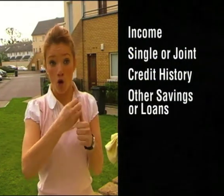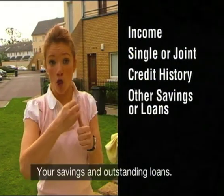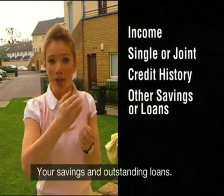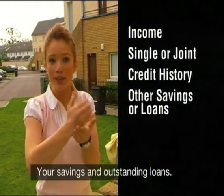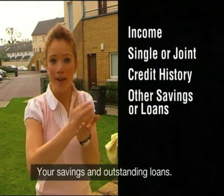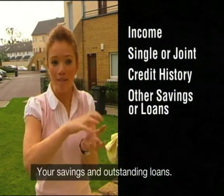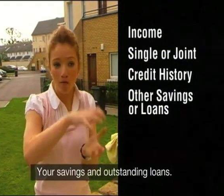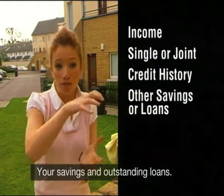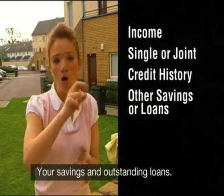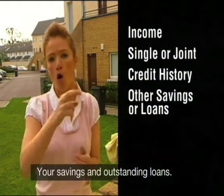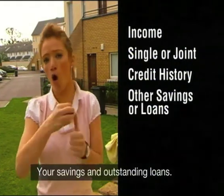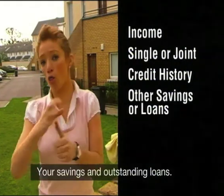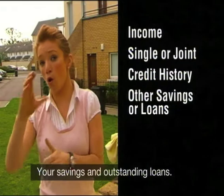your savings and outstanding loans,